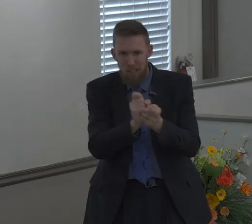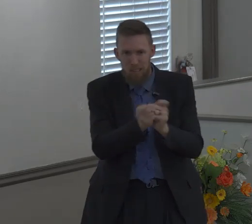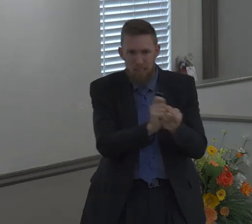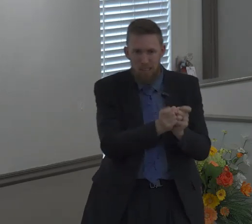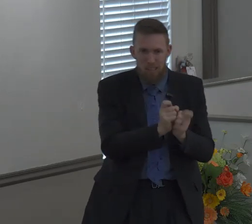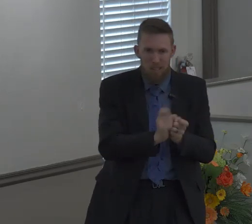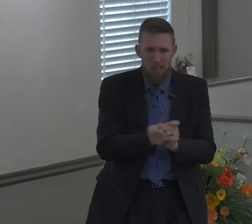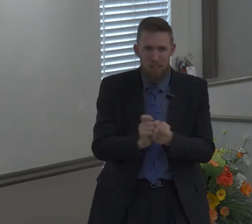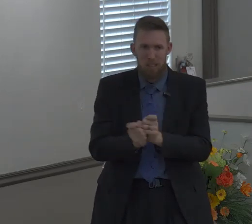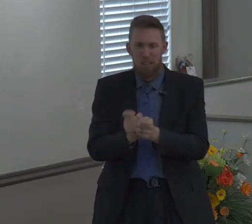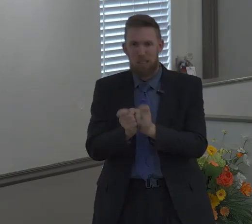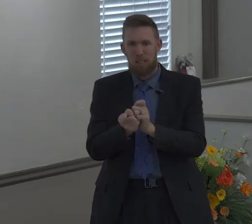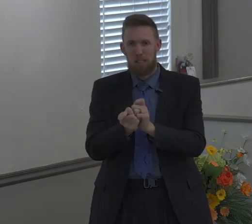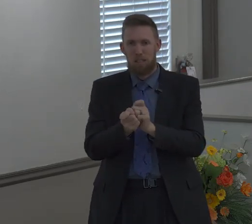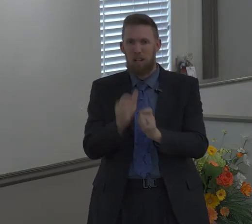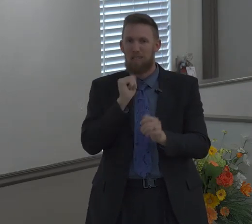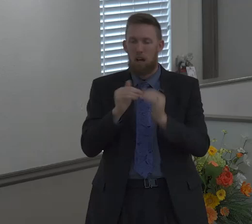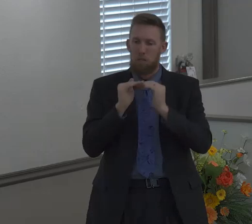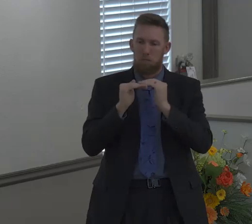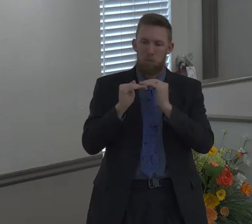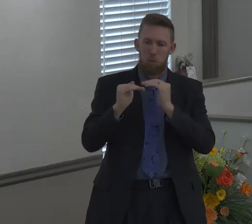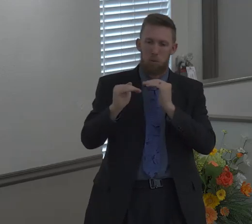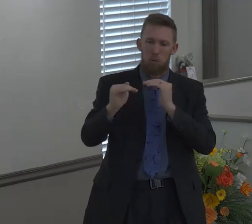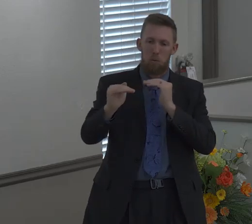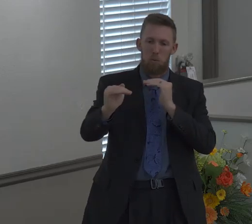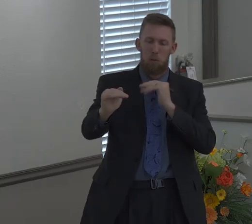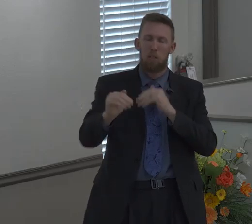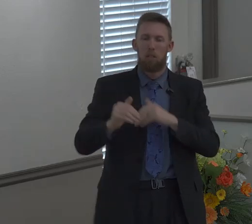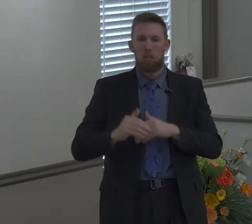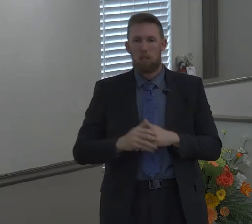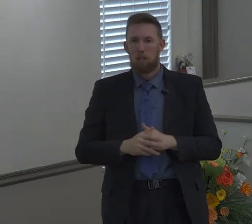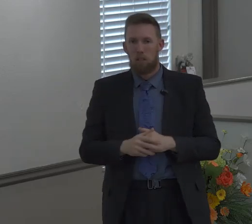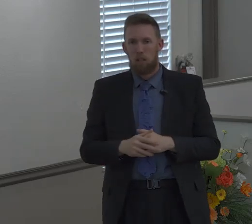Changing. Changing. Changing.